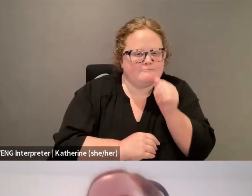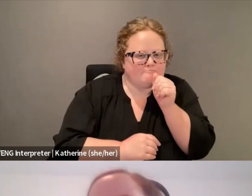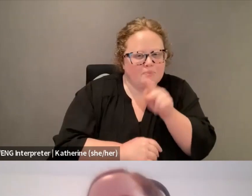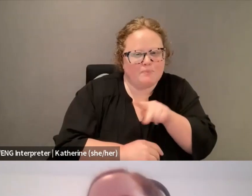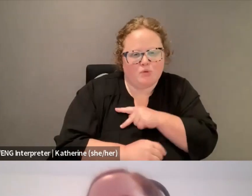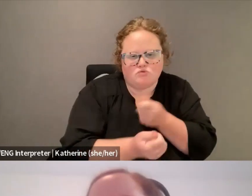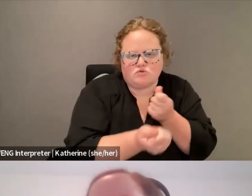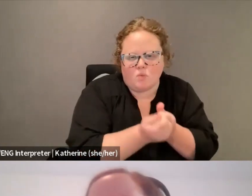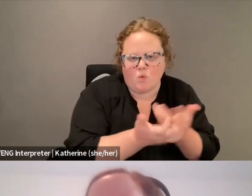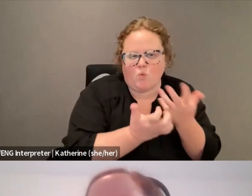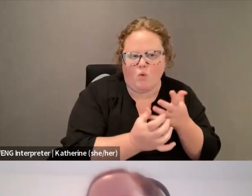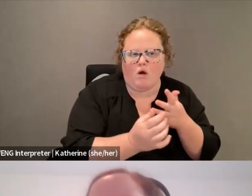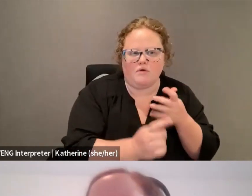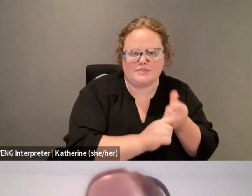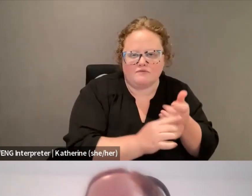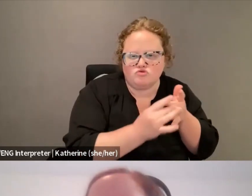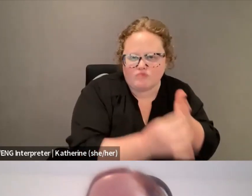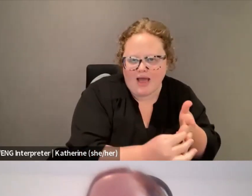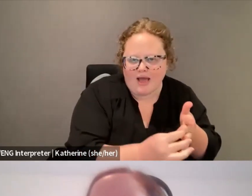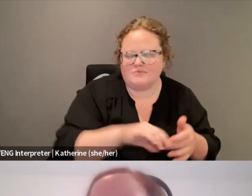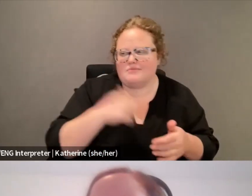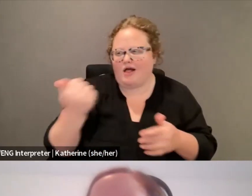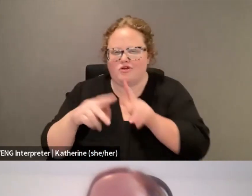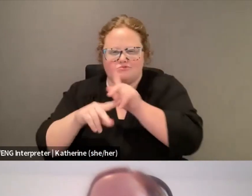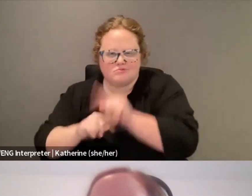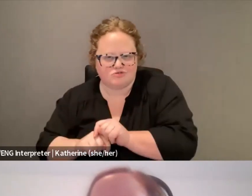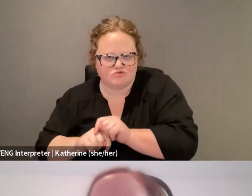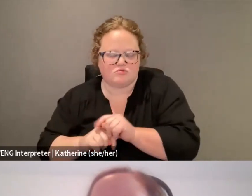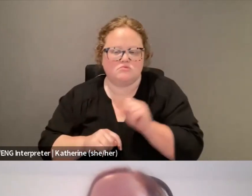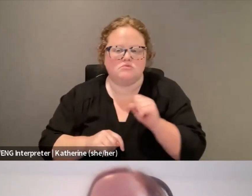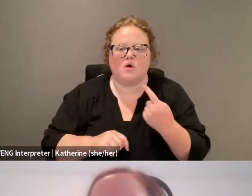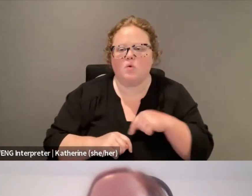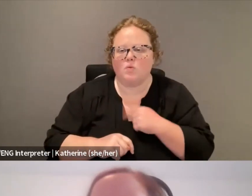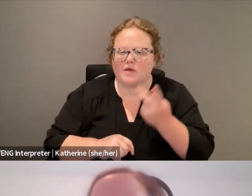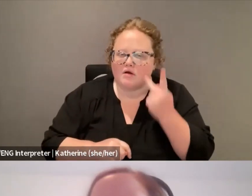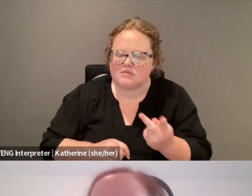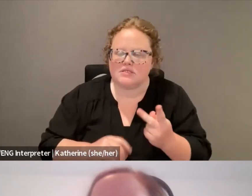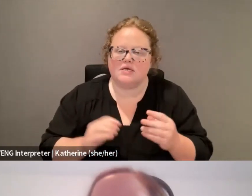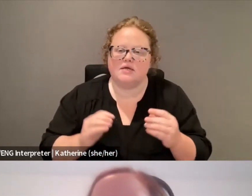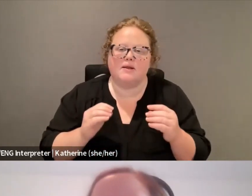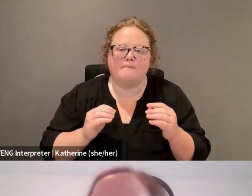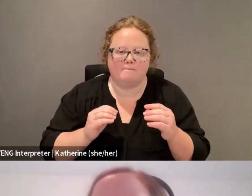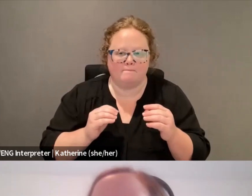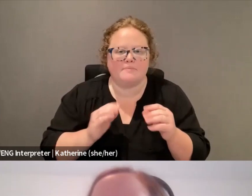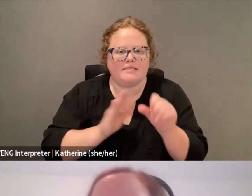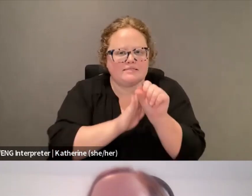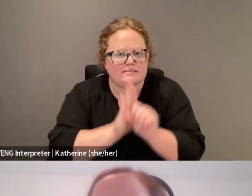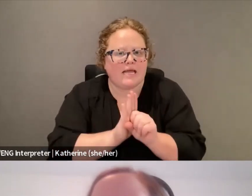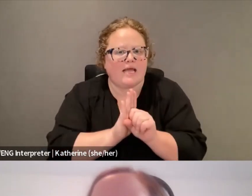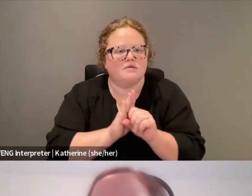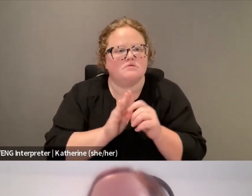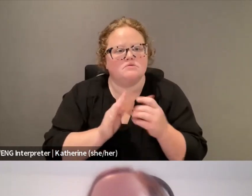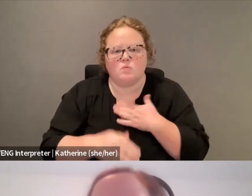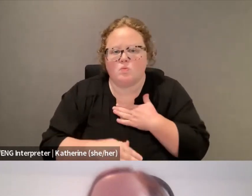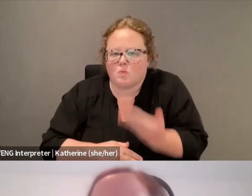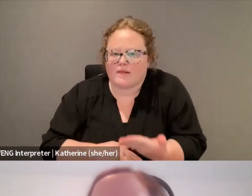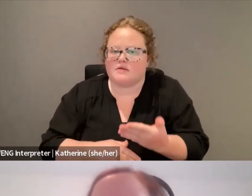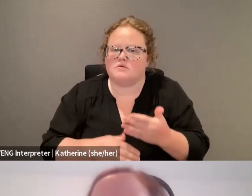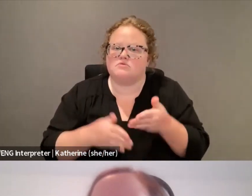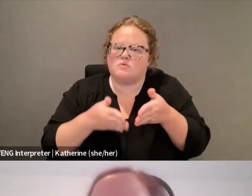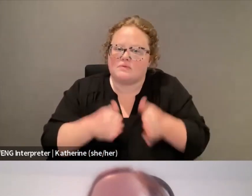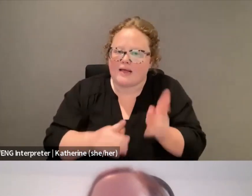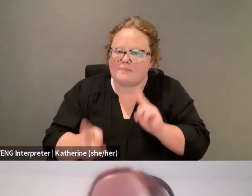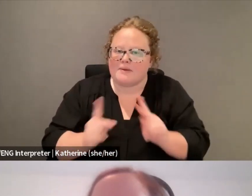may be, transportation. So we're seeing it become more common for states to allow folks to kind of mix and match as far